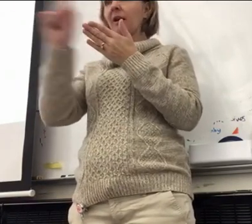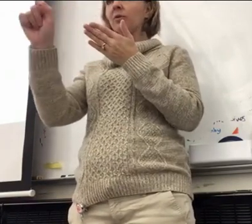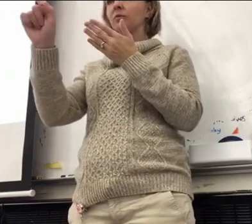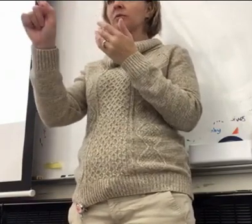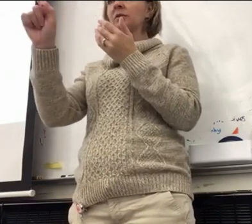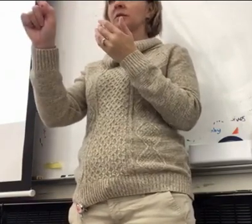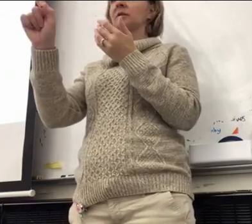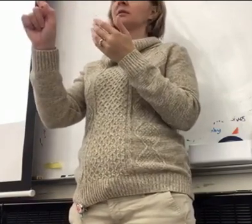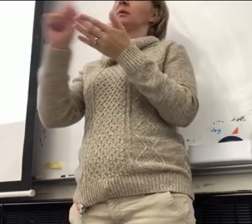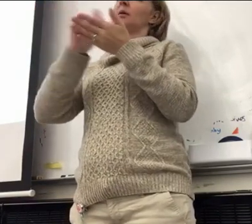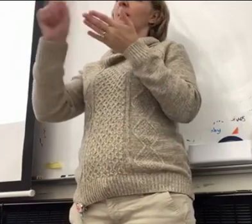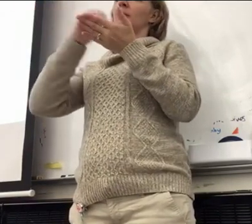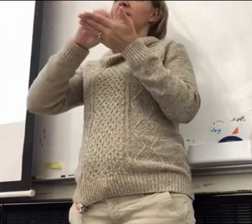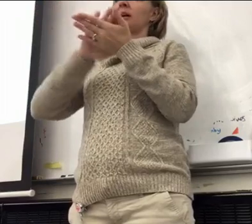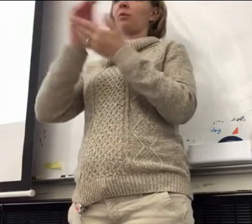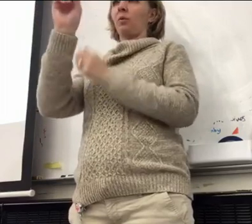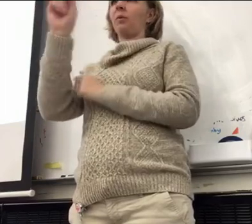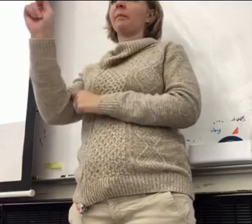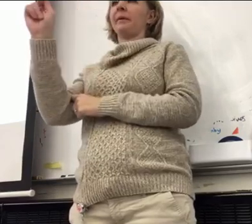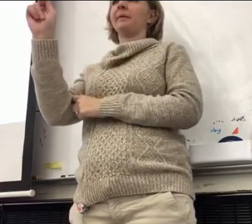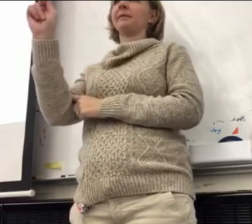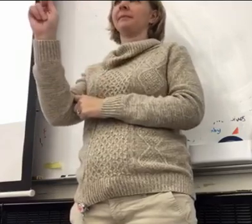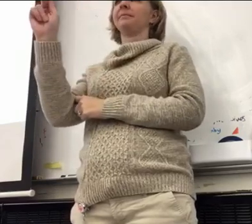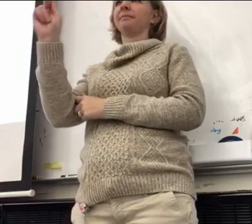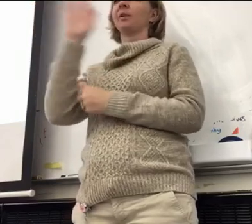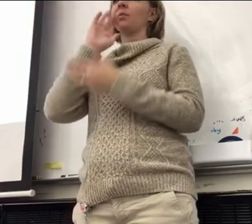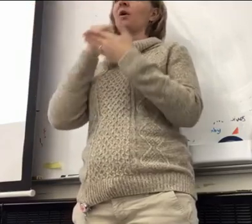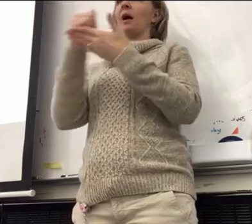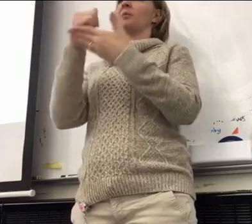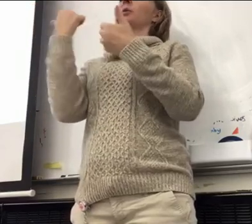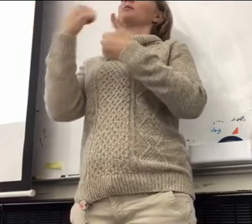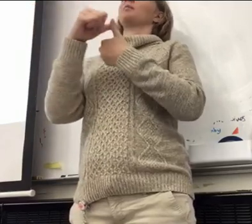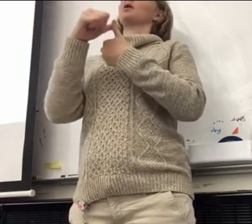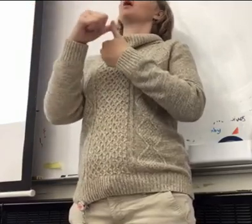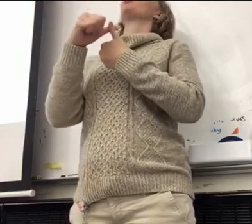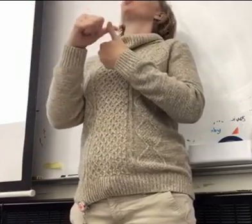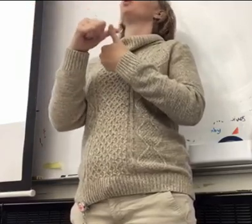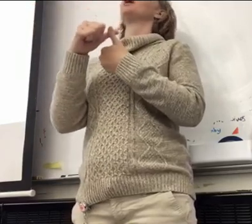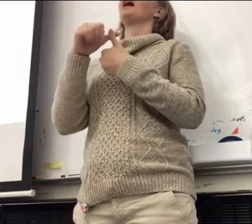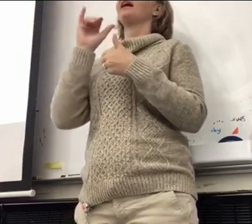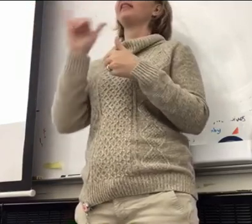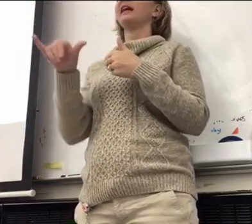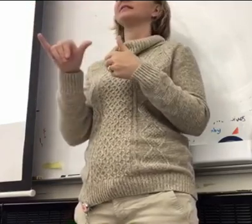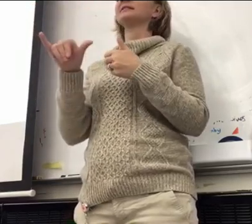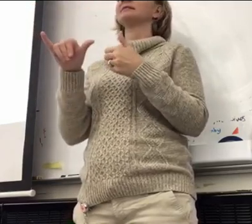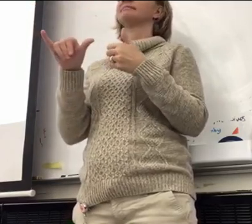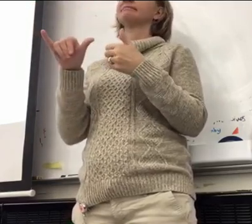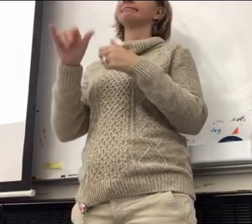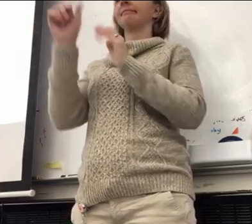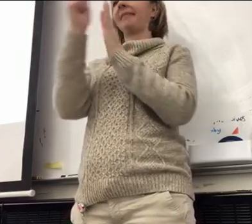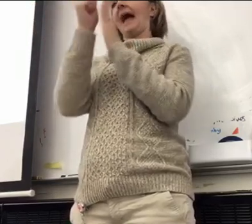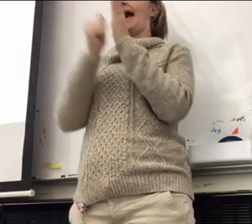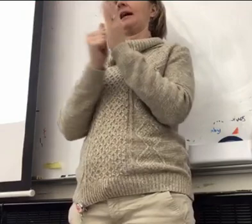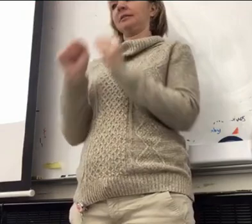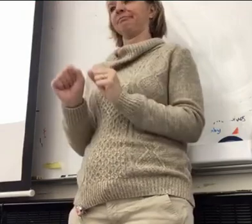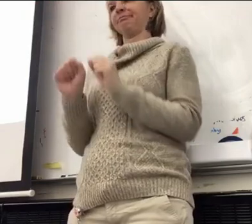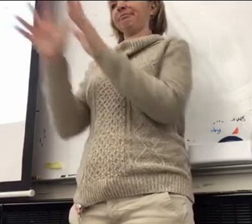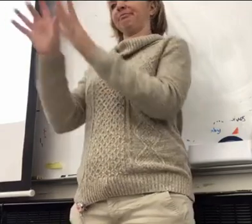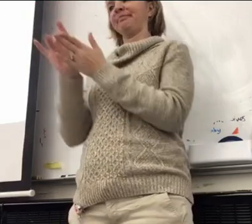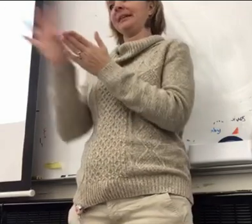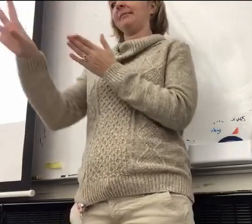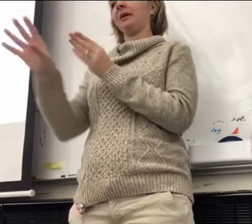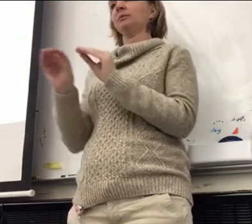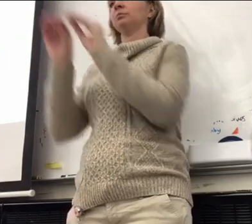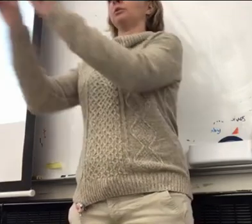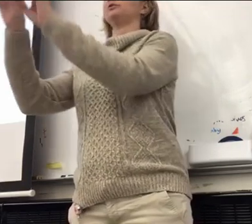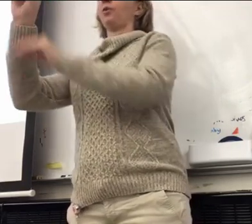Removal Act, if you will write down Oklahoma, this will help you remember the Indian Removal Act. Now, what's going to happen is